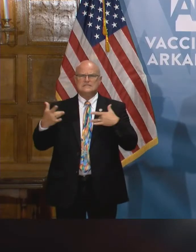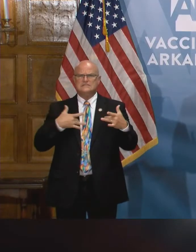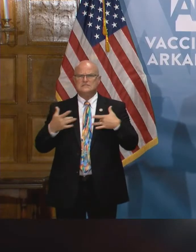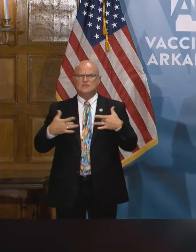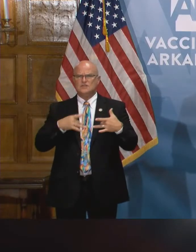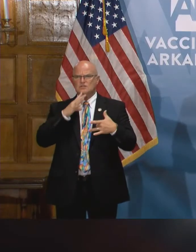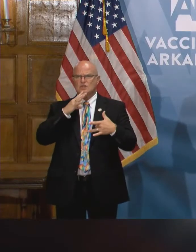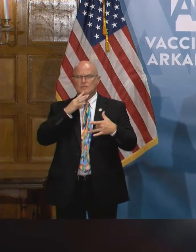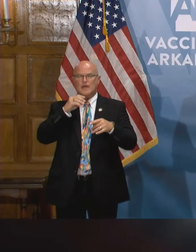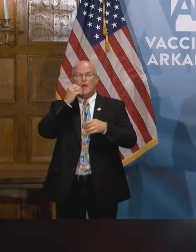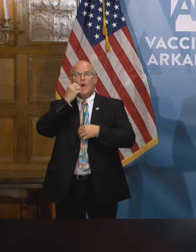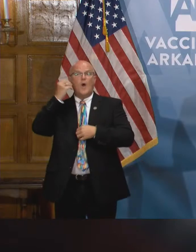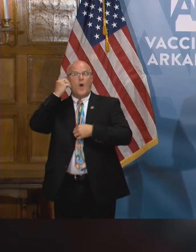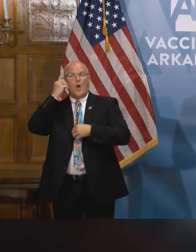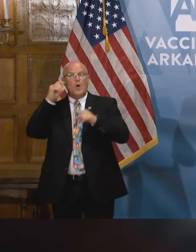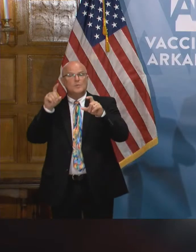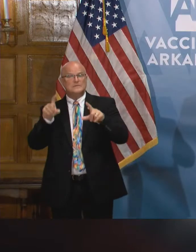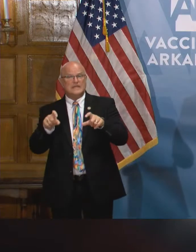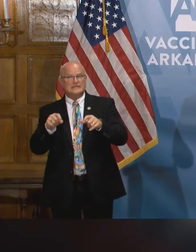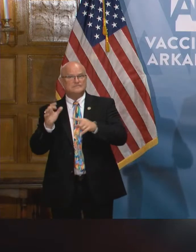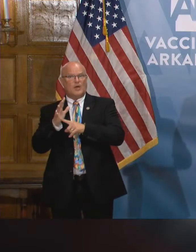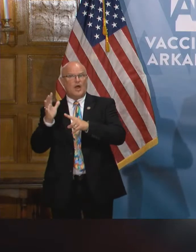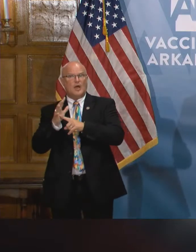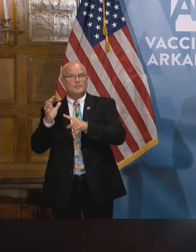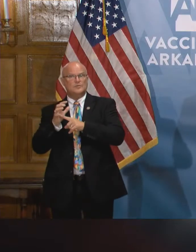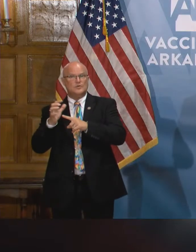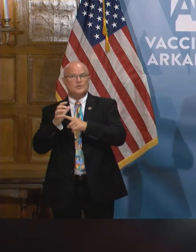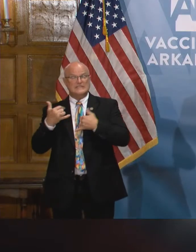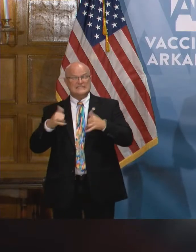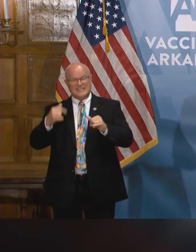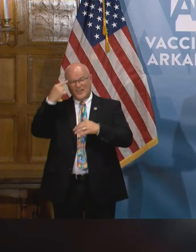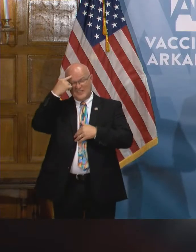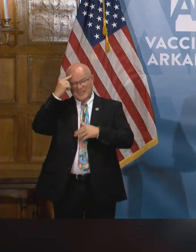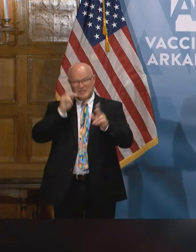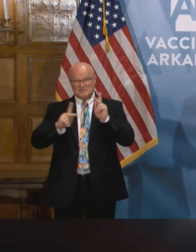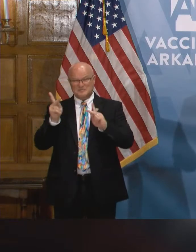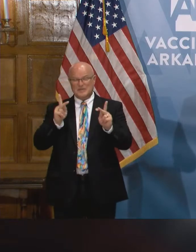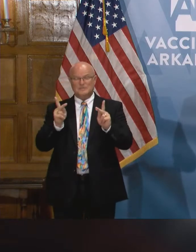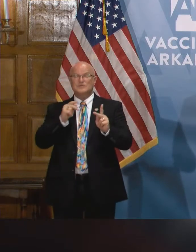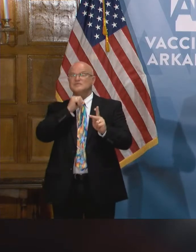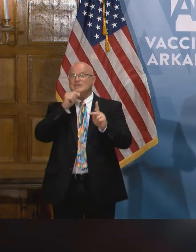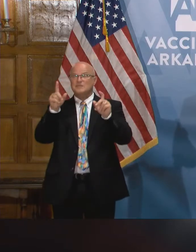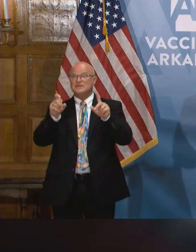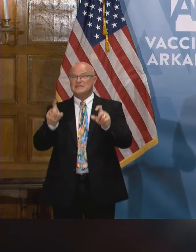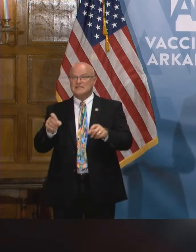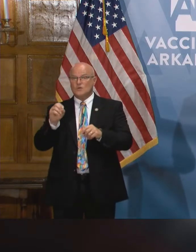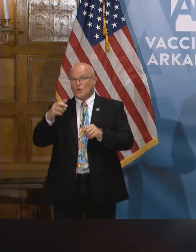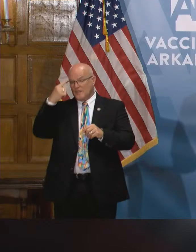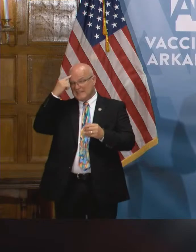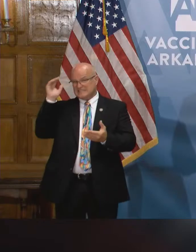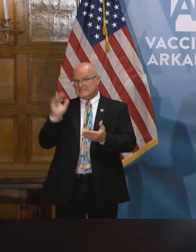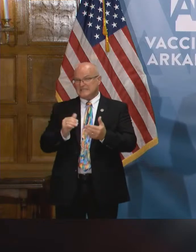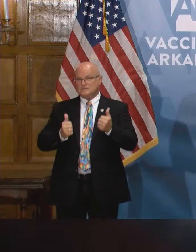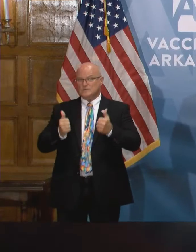you spoke about at-home tests becoming more popular. Are you worried there's still a lot of cases we just don't know about them, or do you think that's